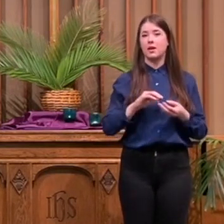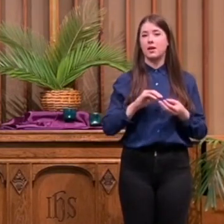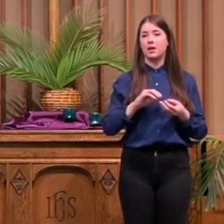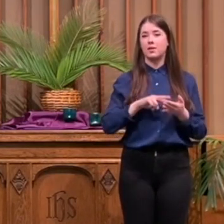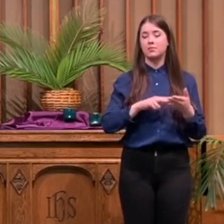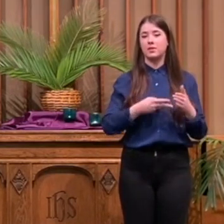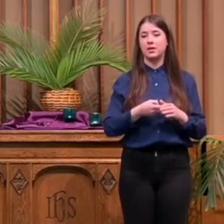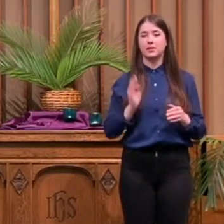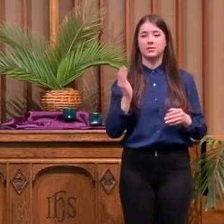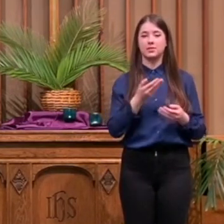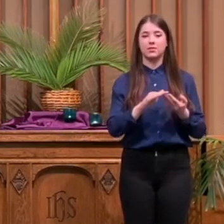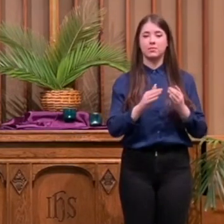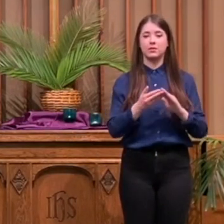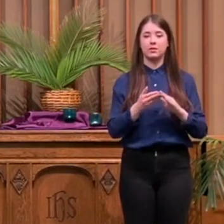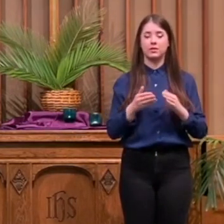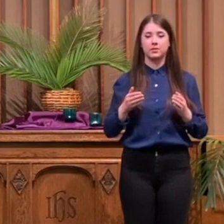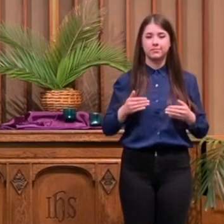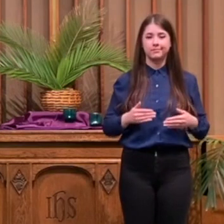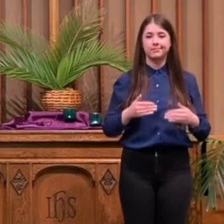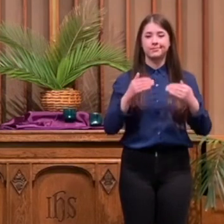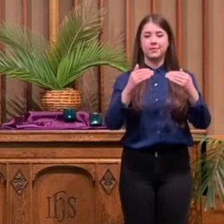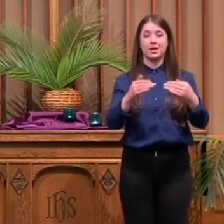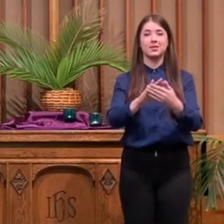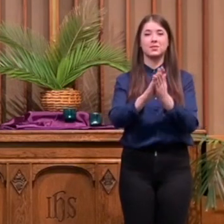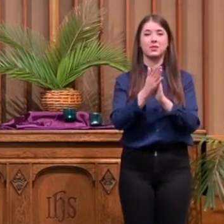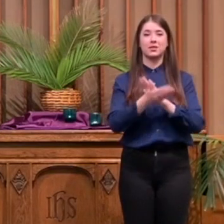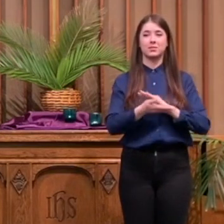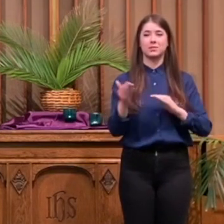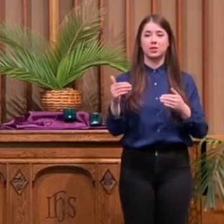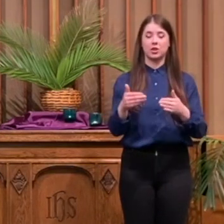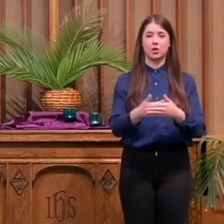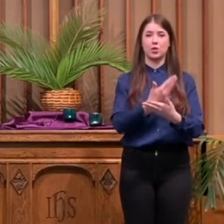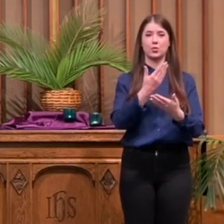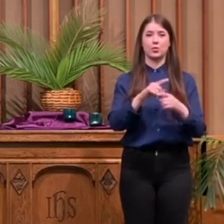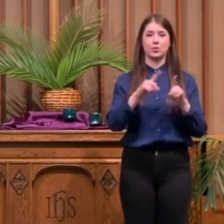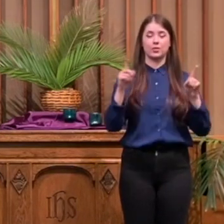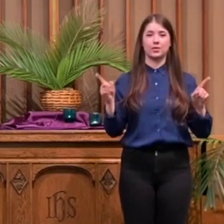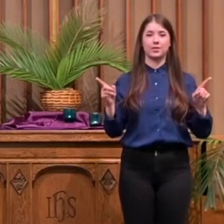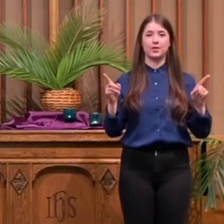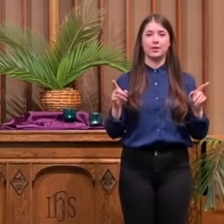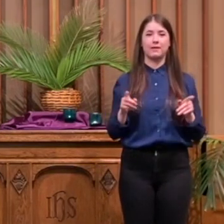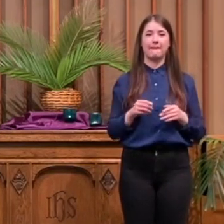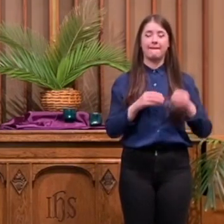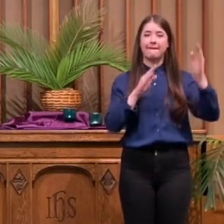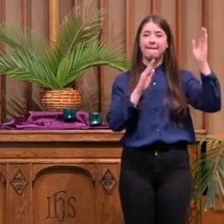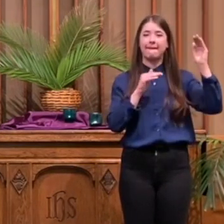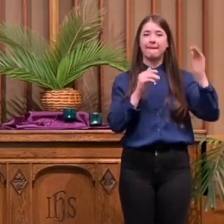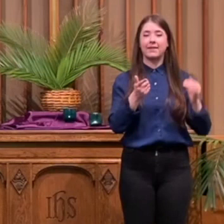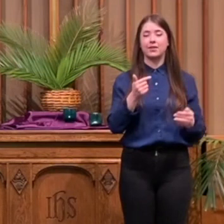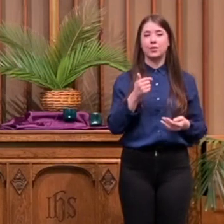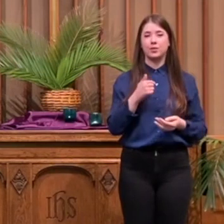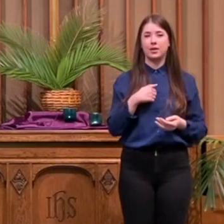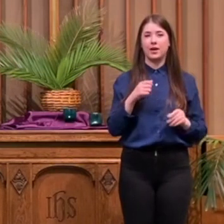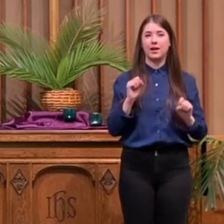is on the path to becoming something new and different. So I hope that you and I can